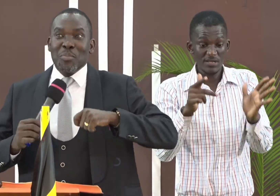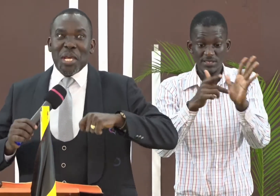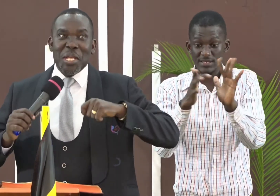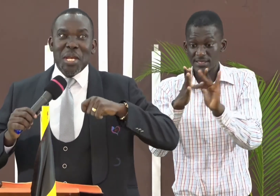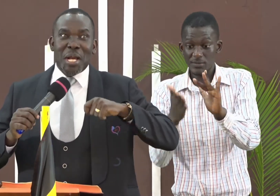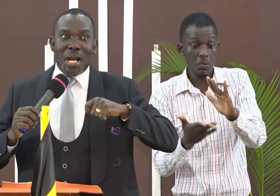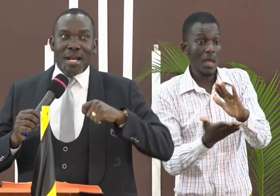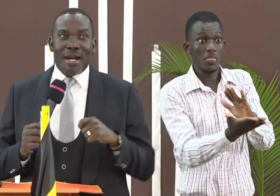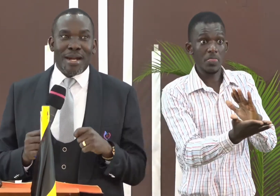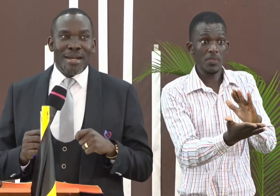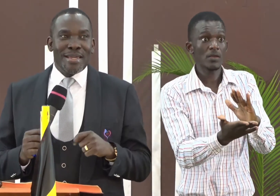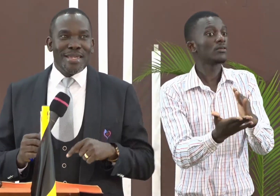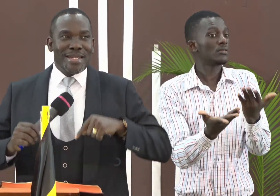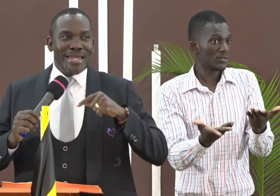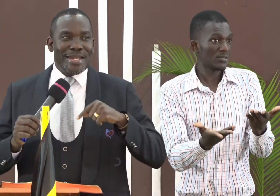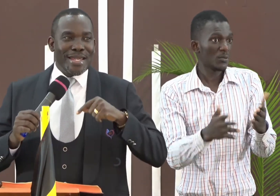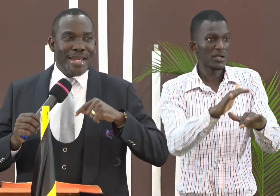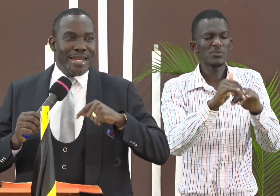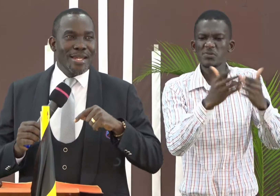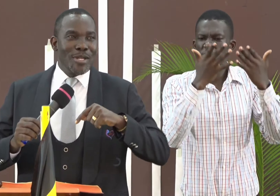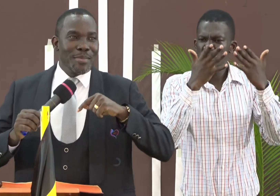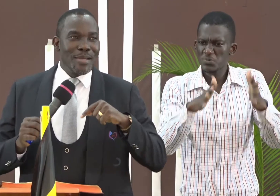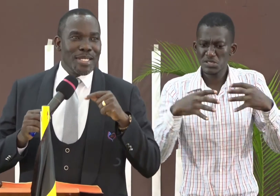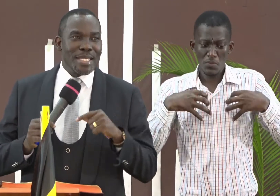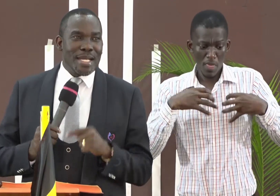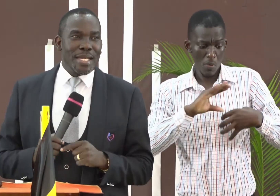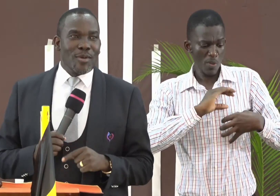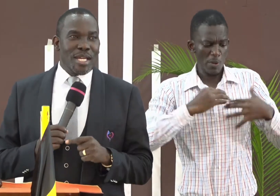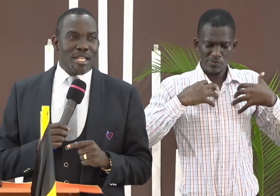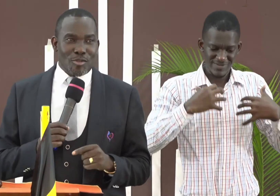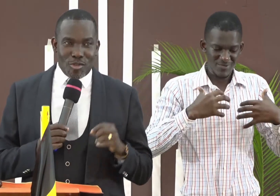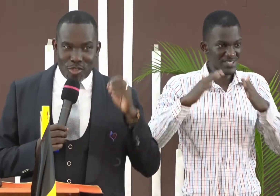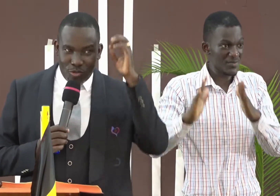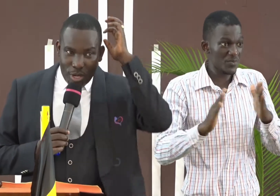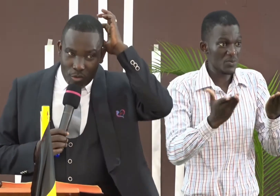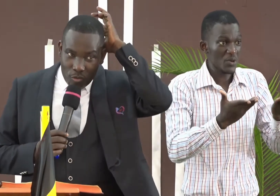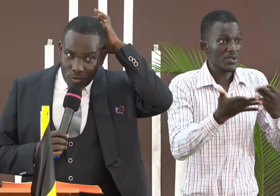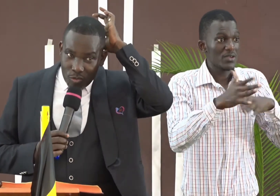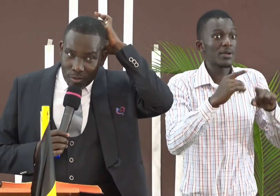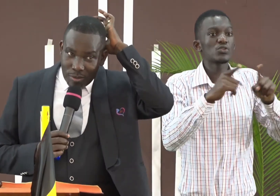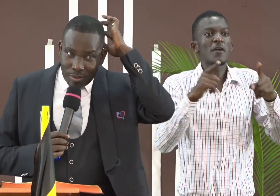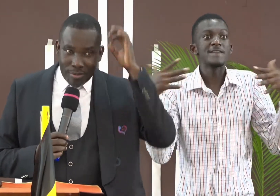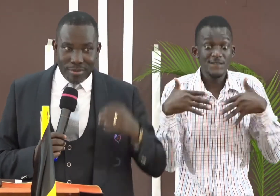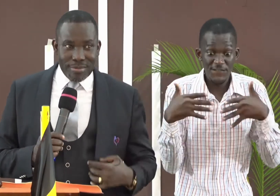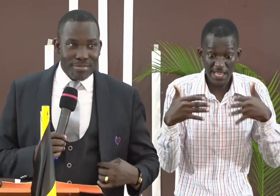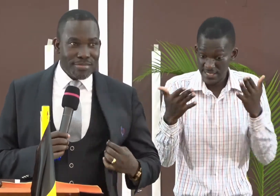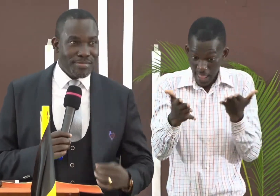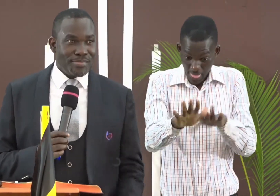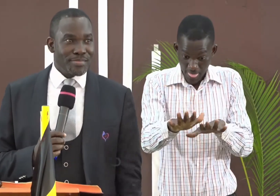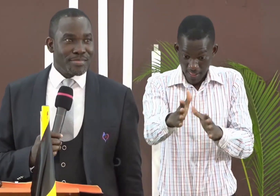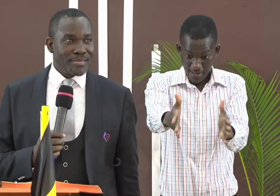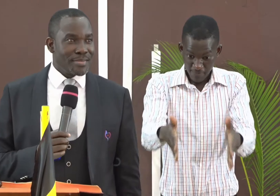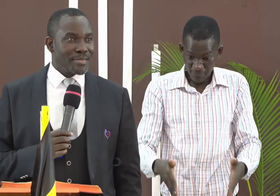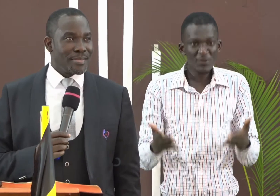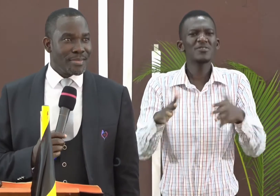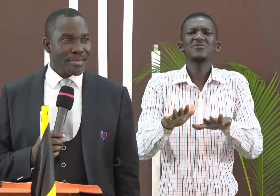yo mbu yali nagagga yeetekeratekera dda newo gye bali muziika naye gwe ne keesi otyo gitunulako. The tomb in which